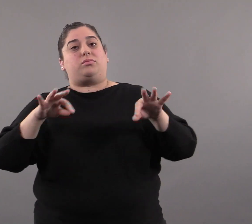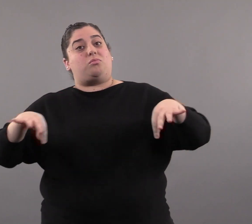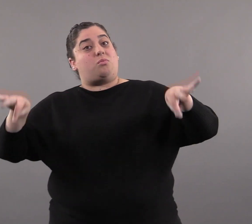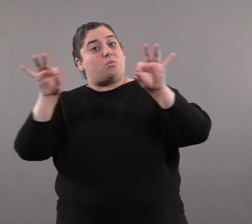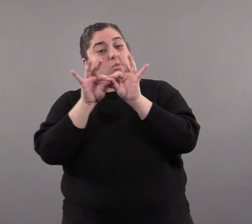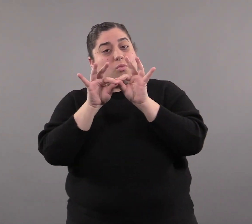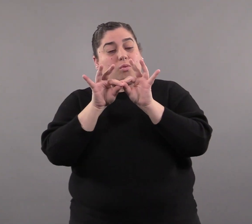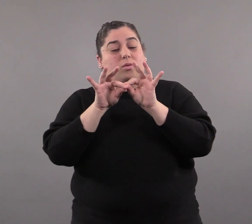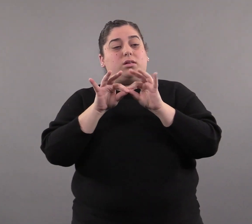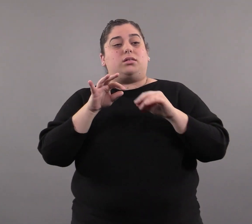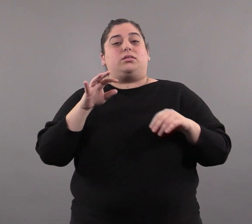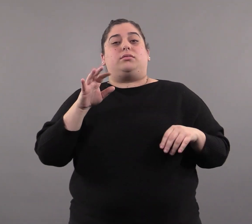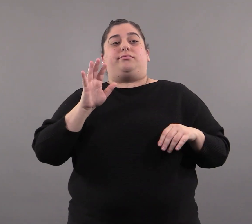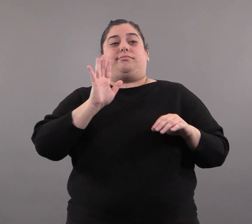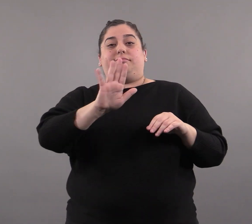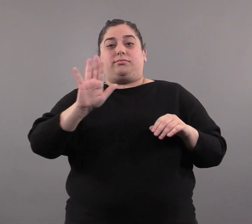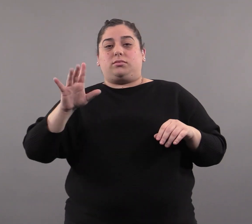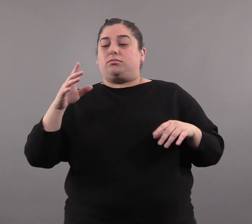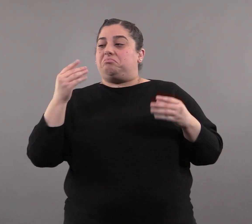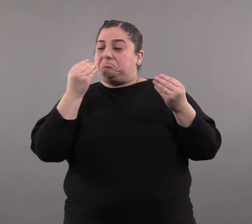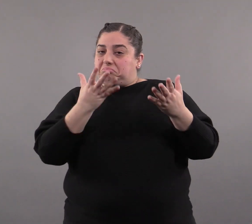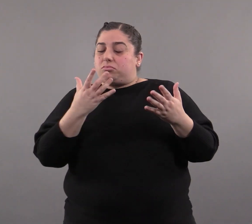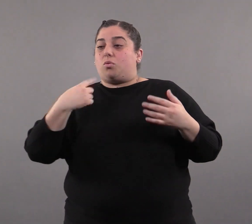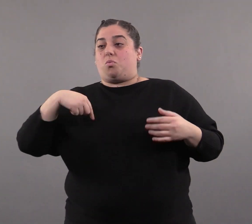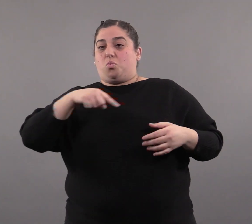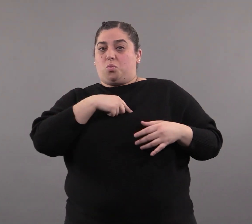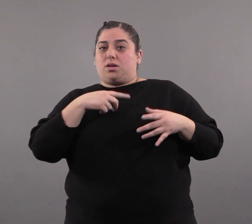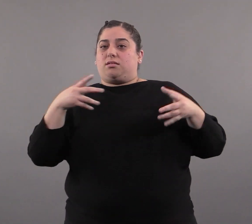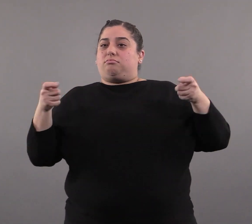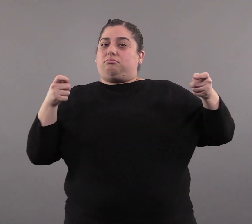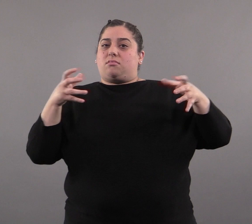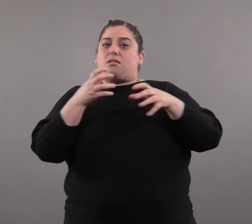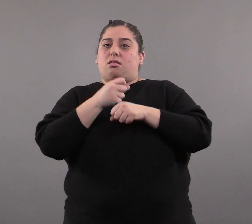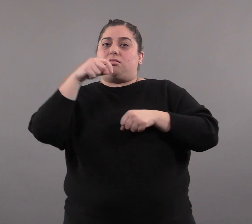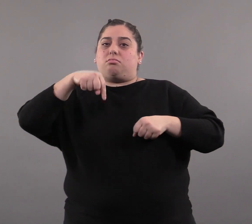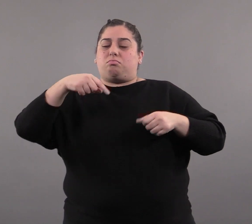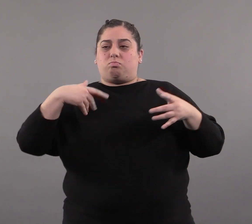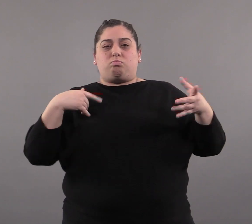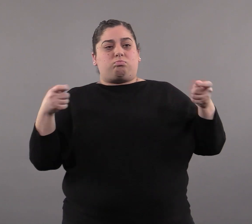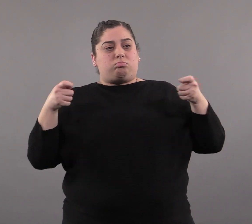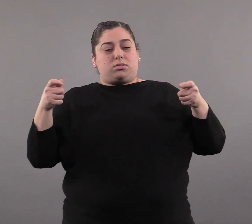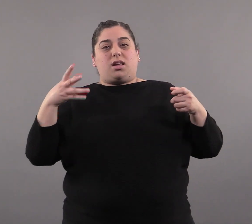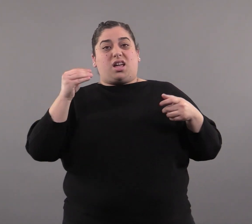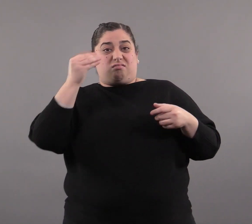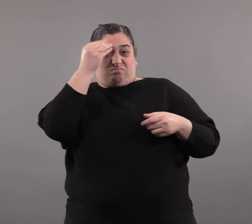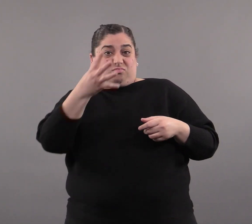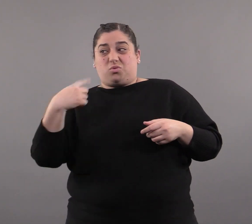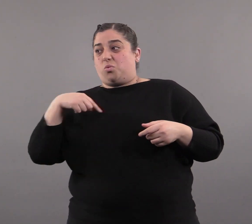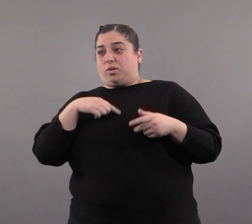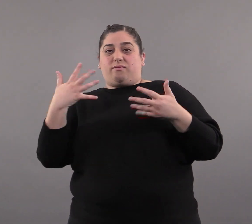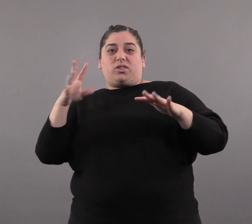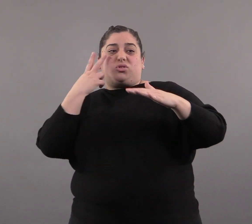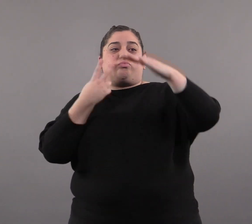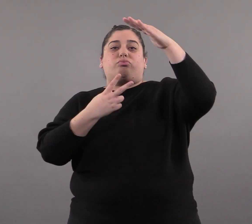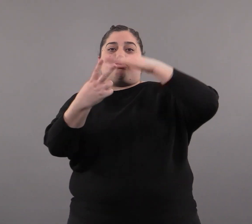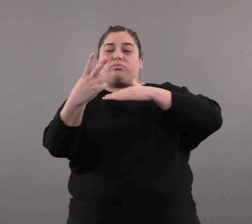got this. This is completely expected. You have heard of the number